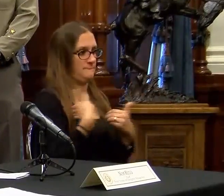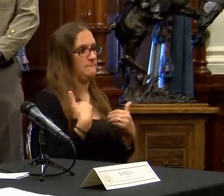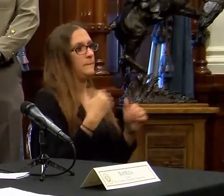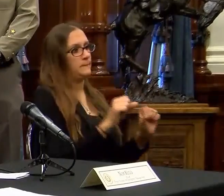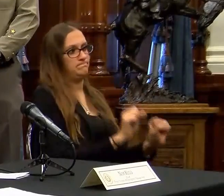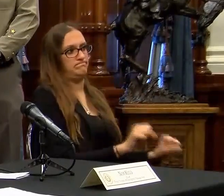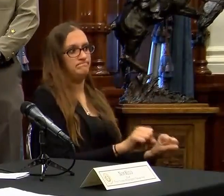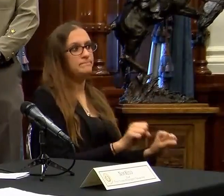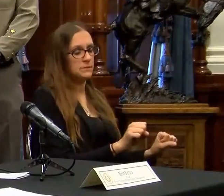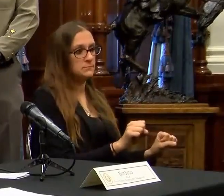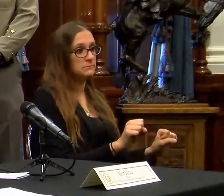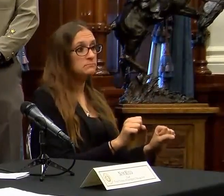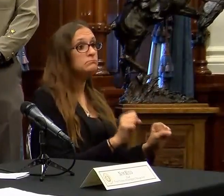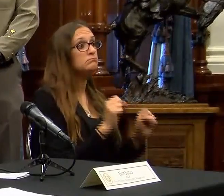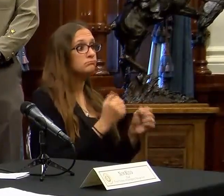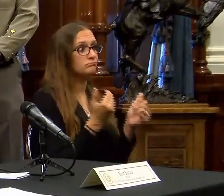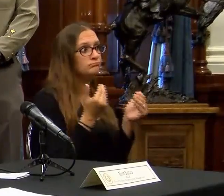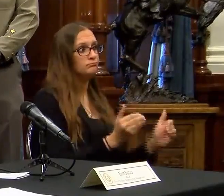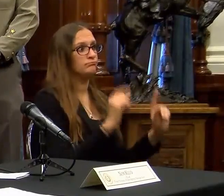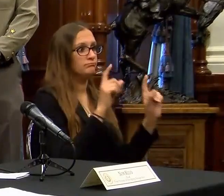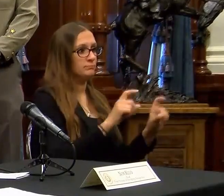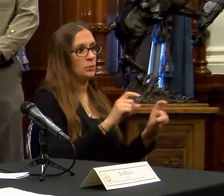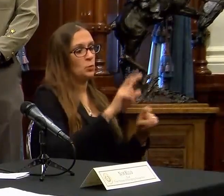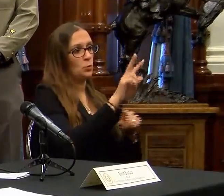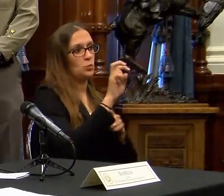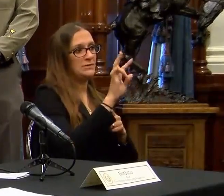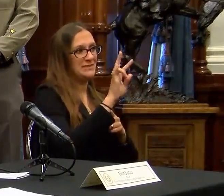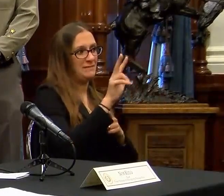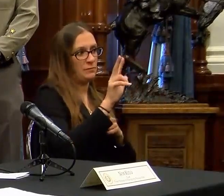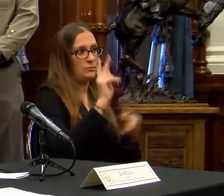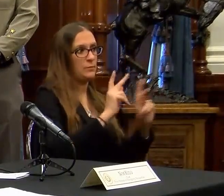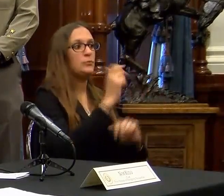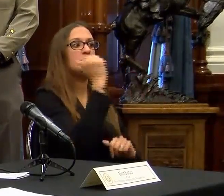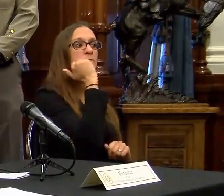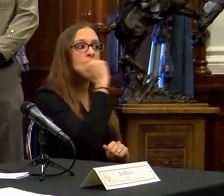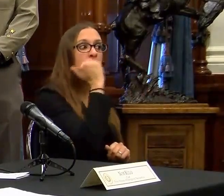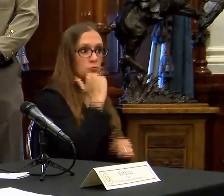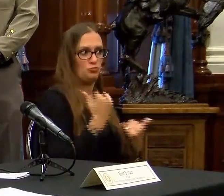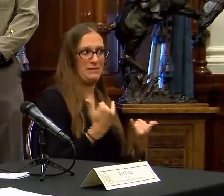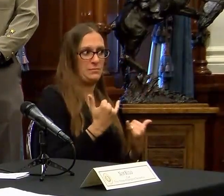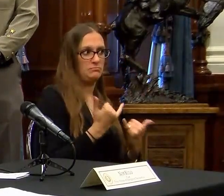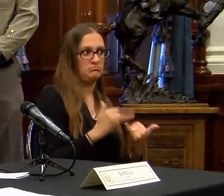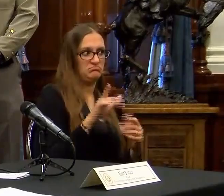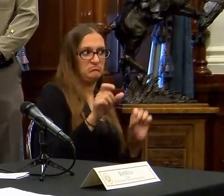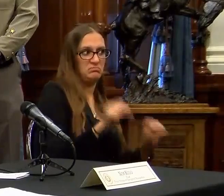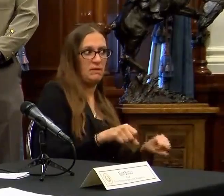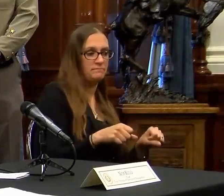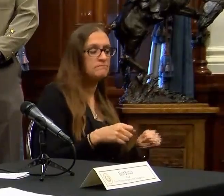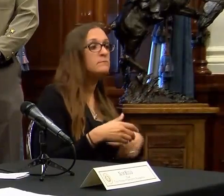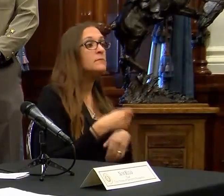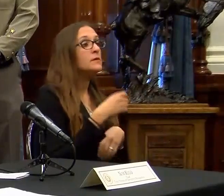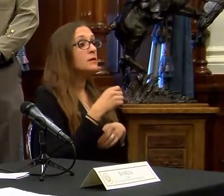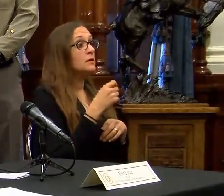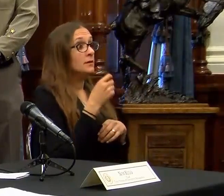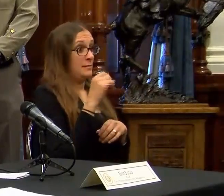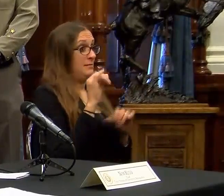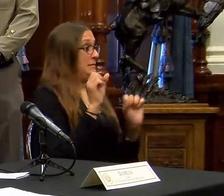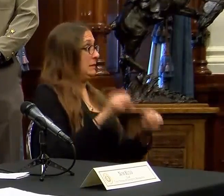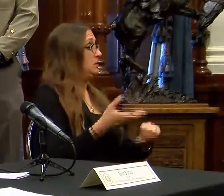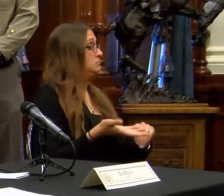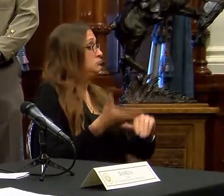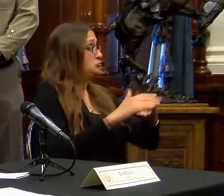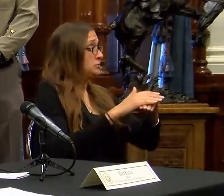capacity to test 273 people per day currently, with that ability to